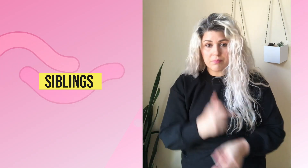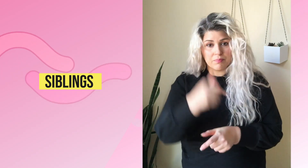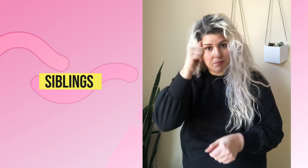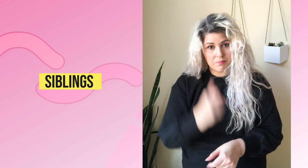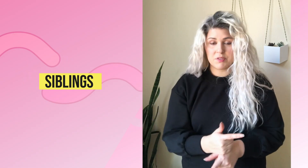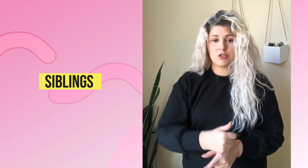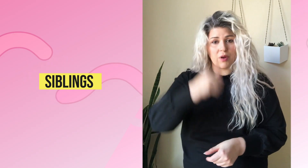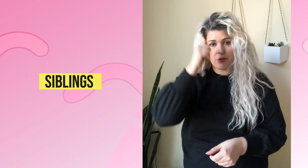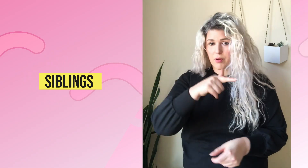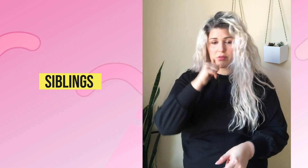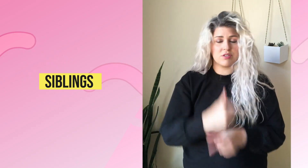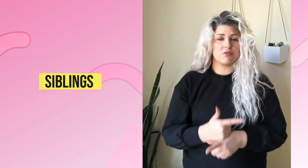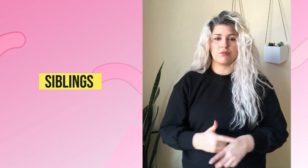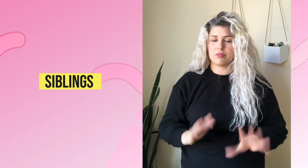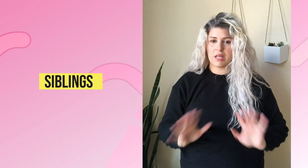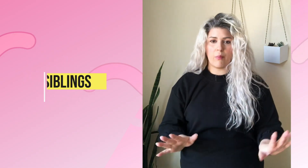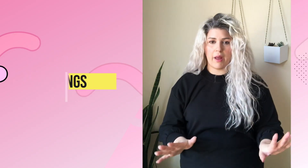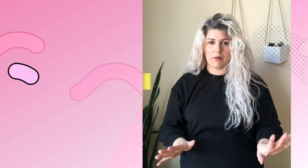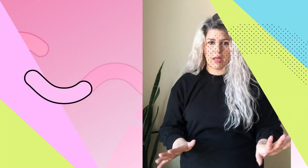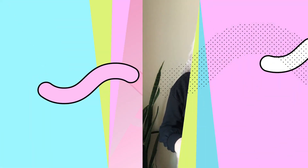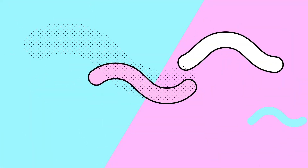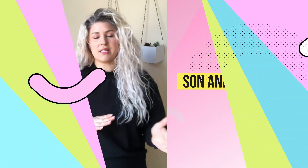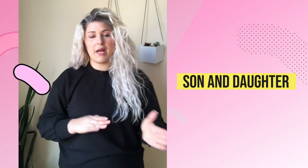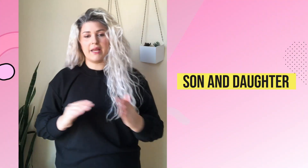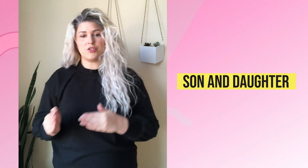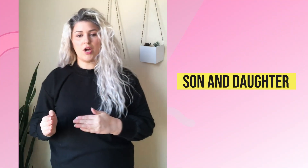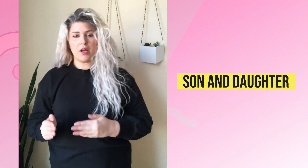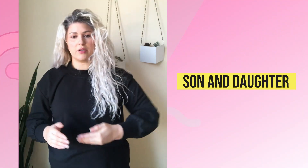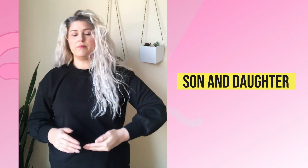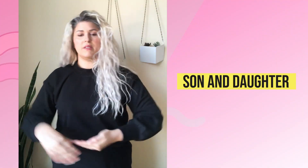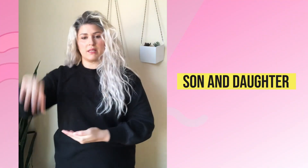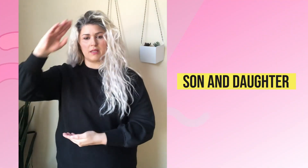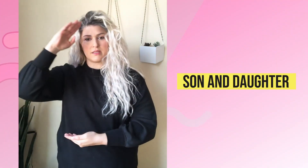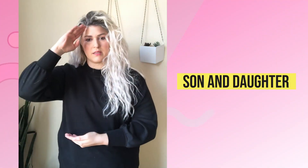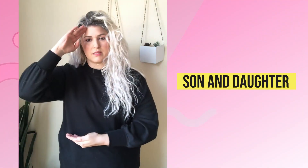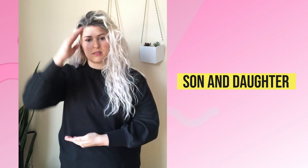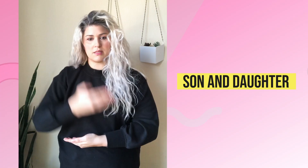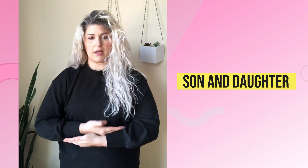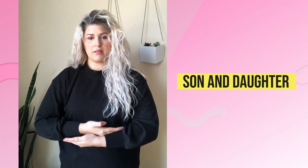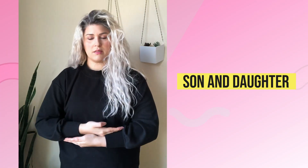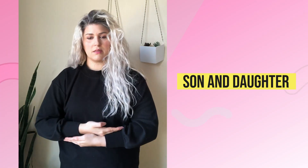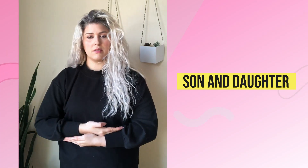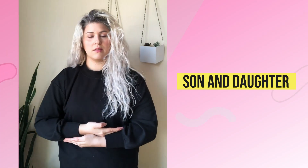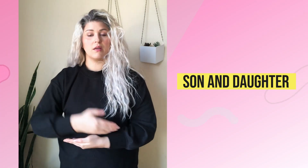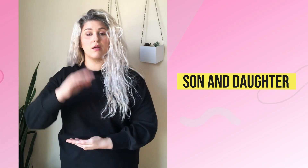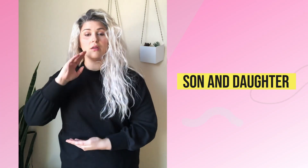say sister, brother, brother, sister, the same way, okay? Son and daughter, it's like this.